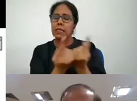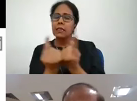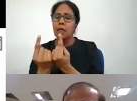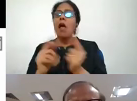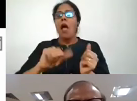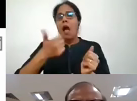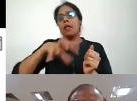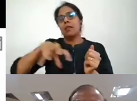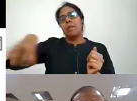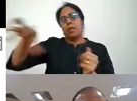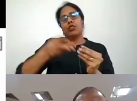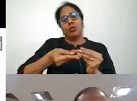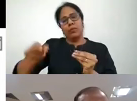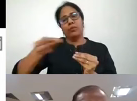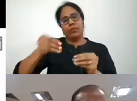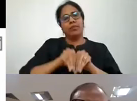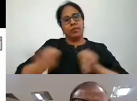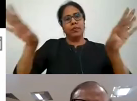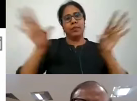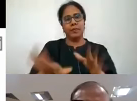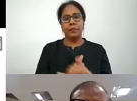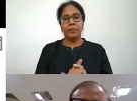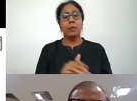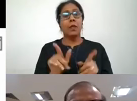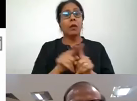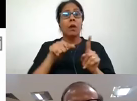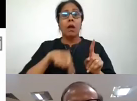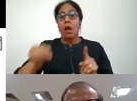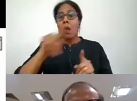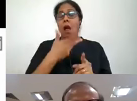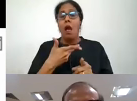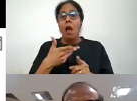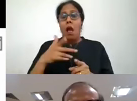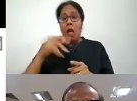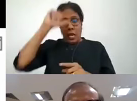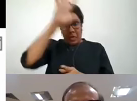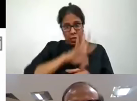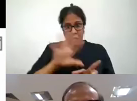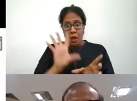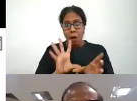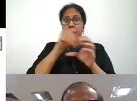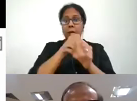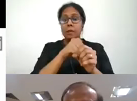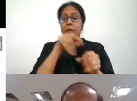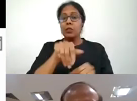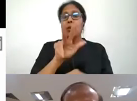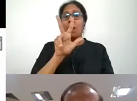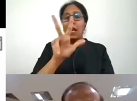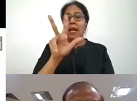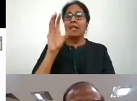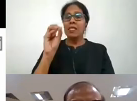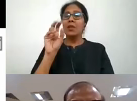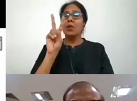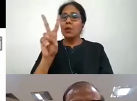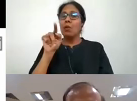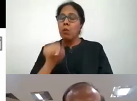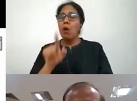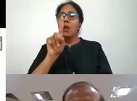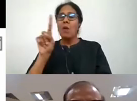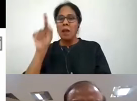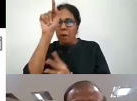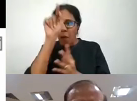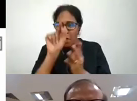In terms of standard contribution, India is very actively participating in the 802.11 thing. Some of them I'll mention